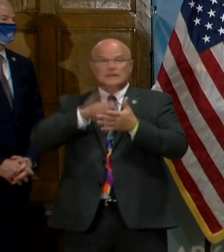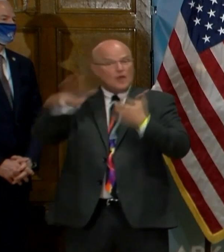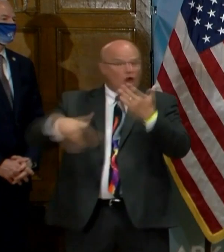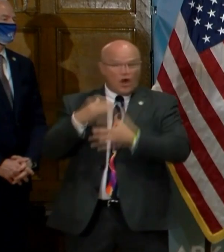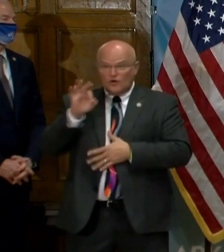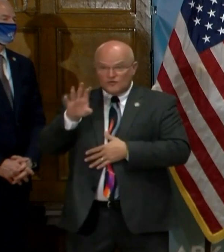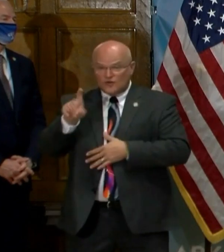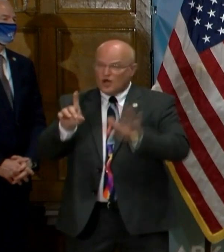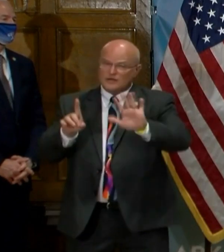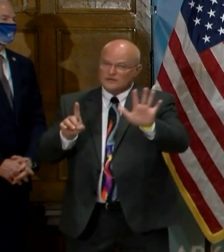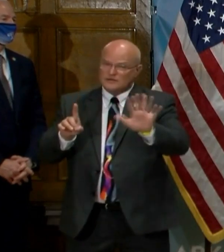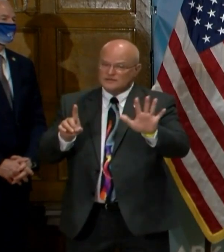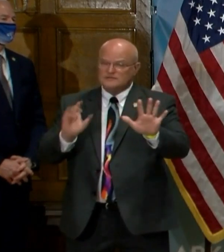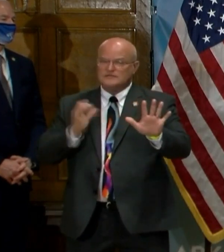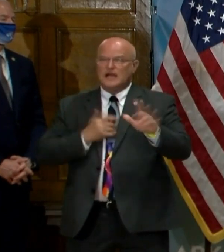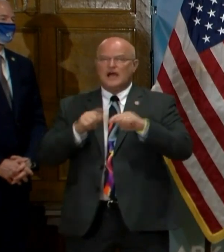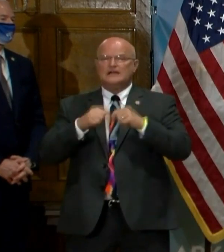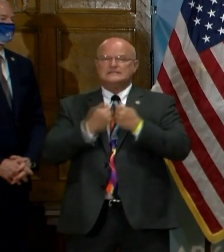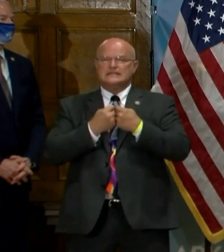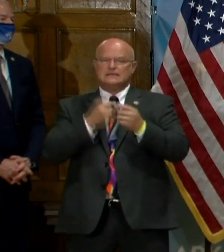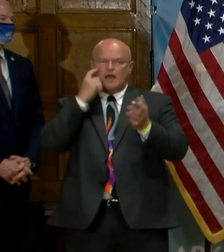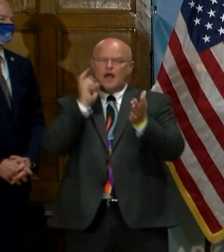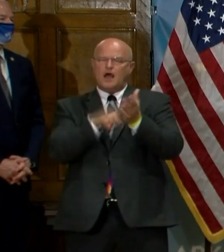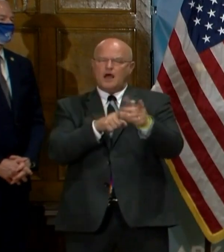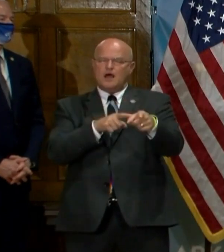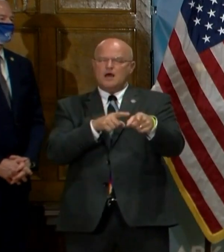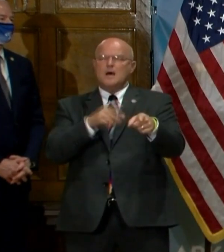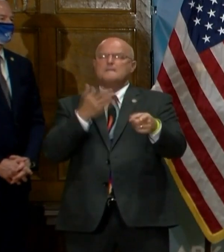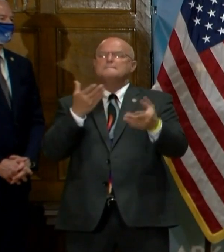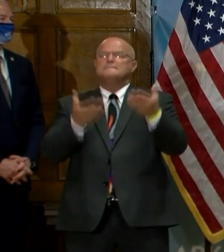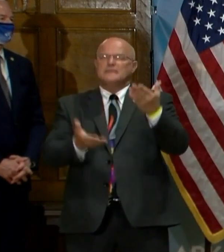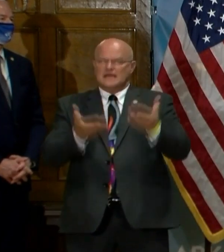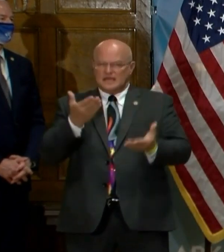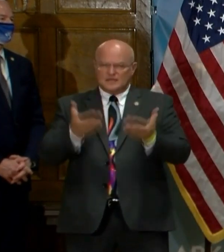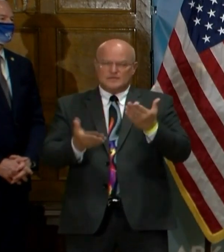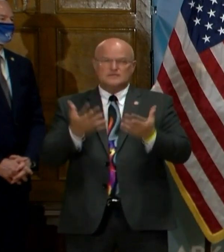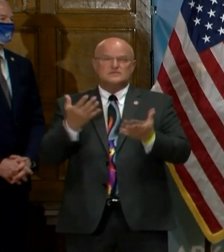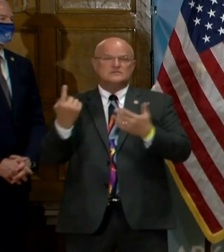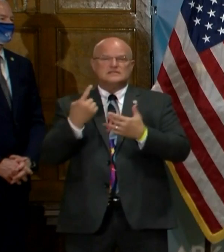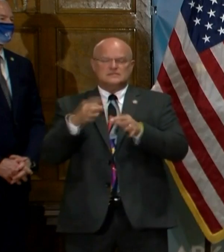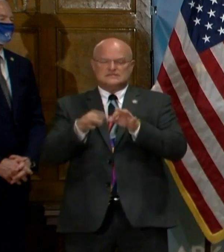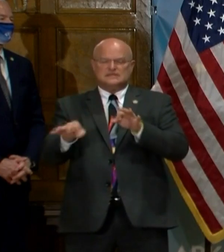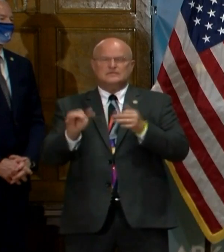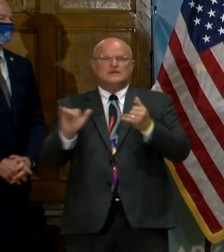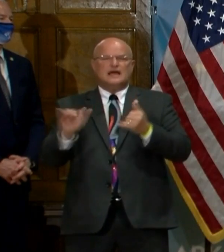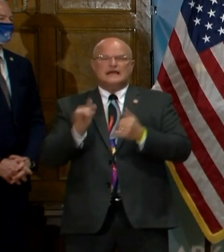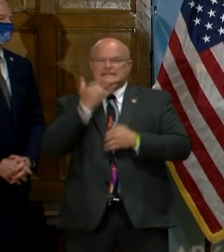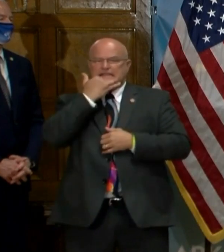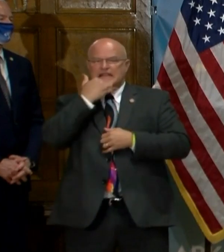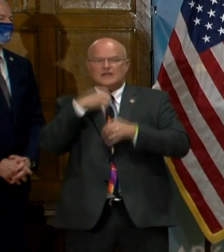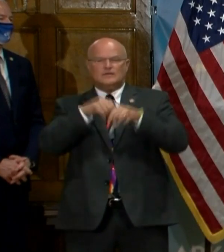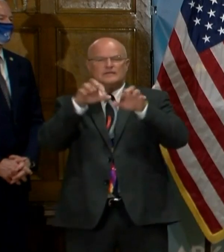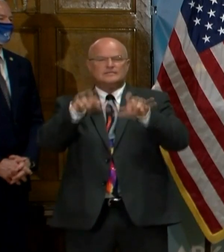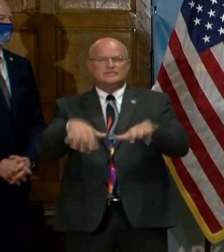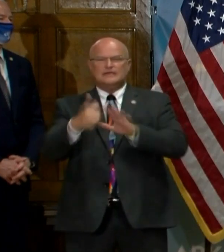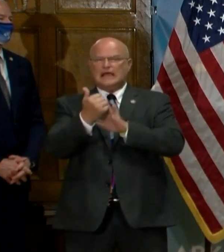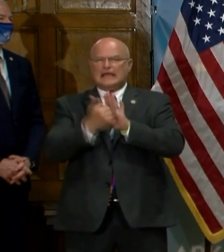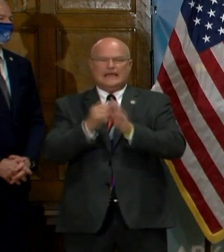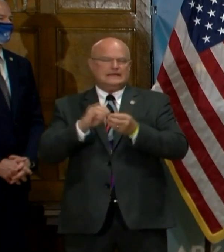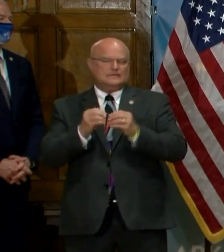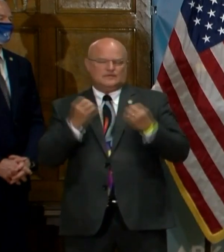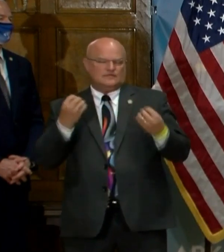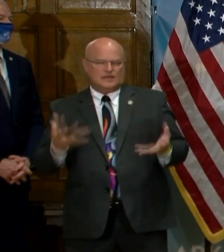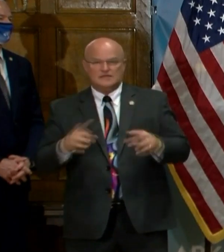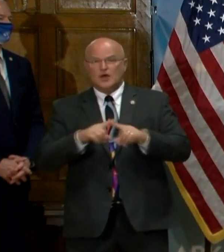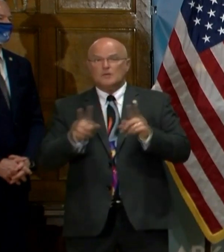they're all fraudulent. That means that our team has just flagged them for potential activity. It might be something as simple as just an error in a bank account